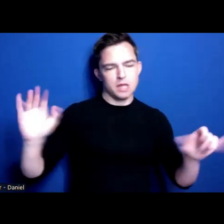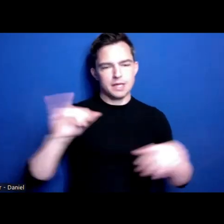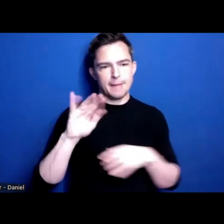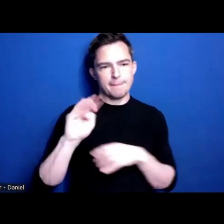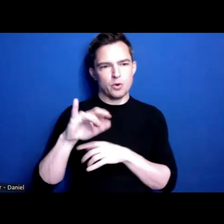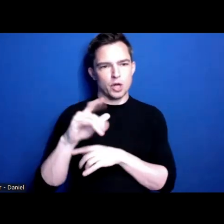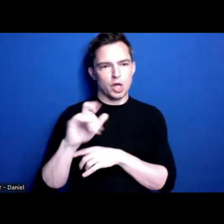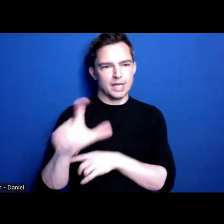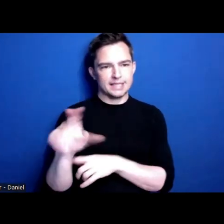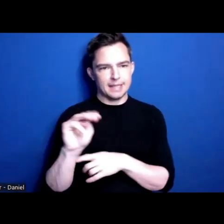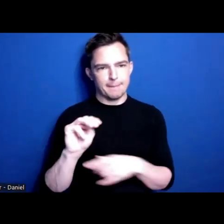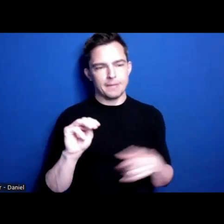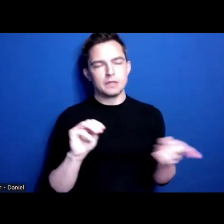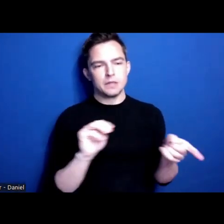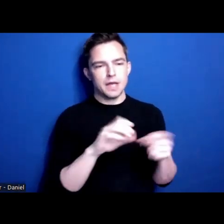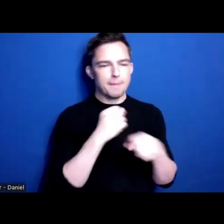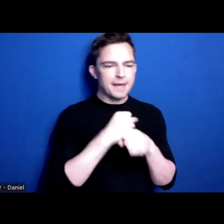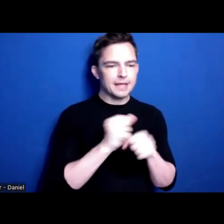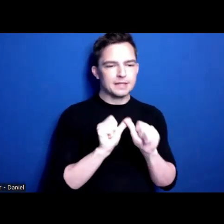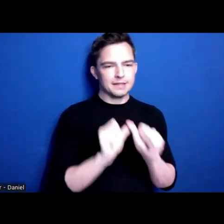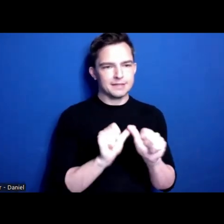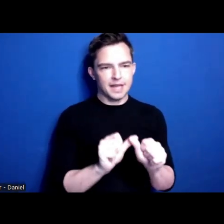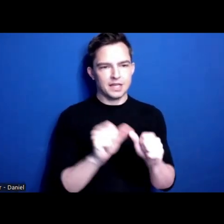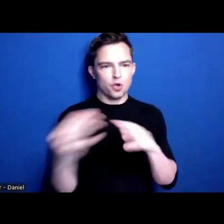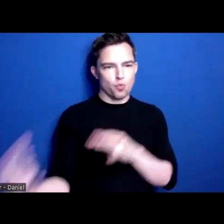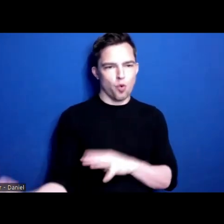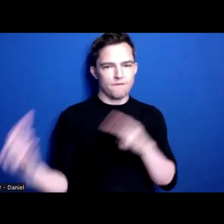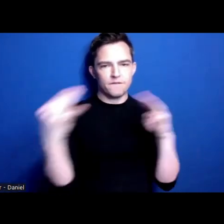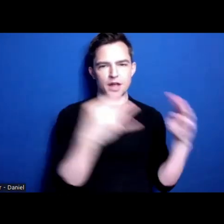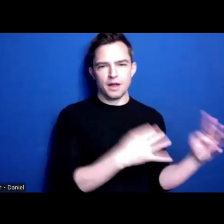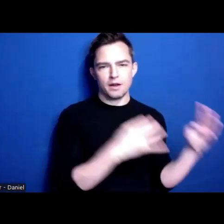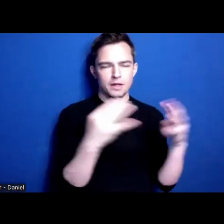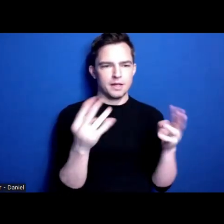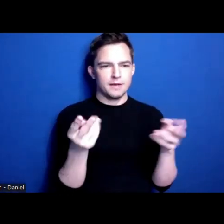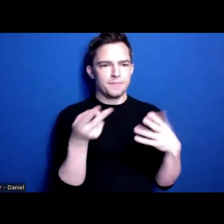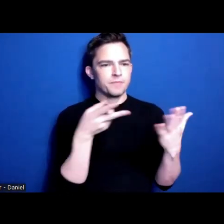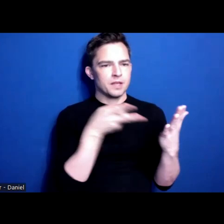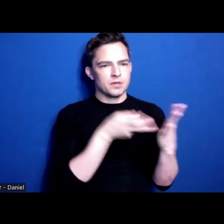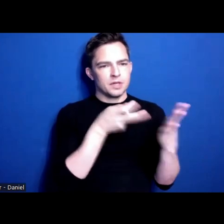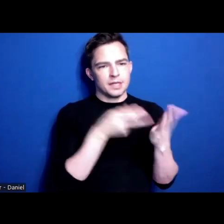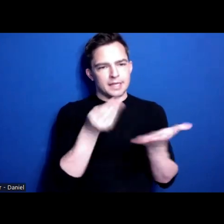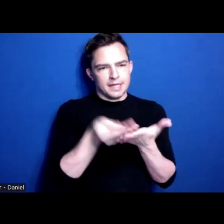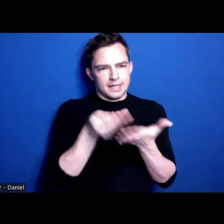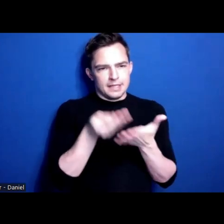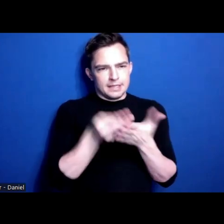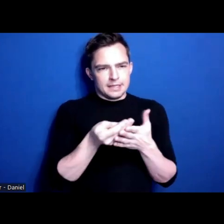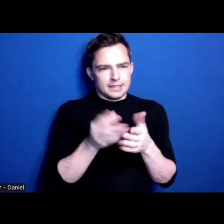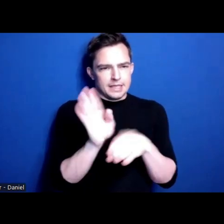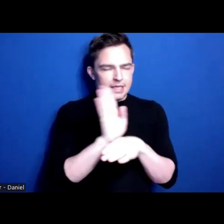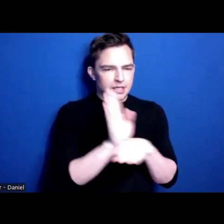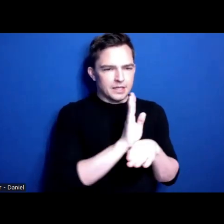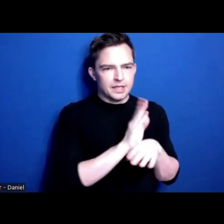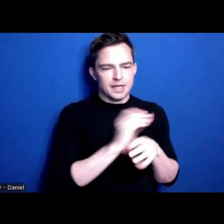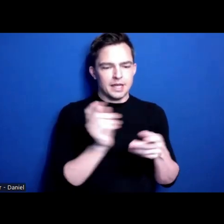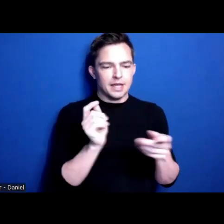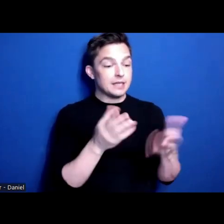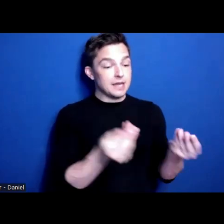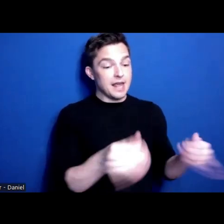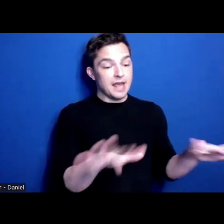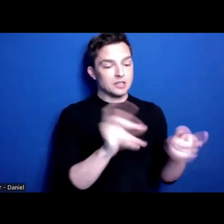building and in making and sustaining warfare, in extractive capitalist industries, and in turning land into